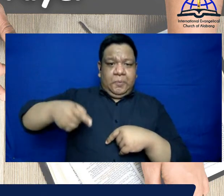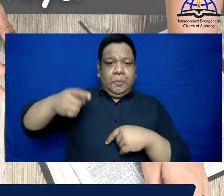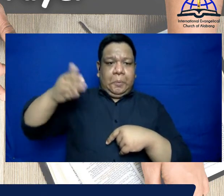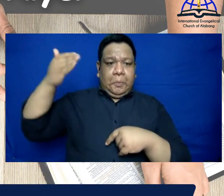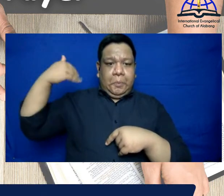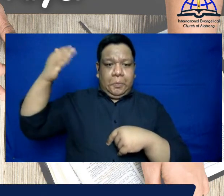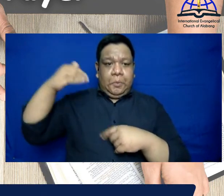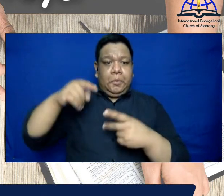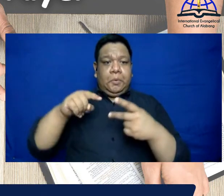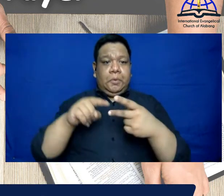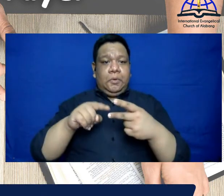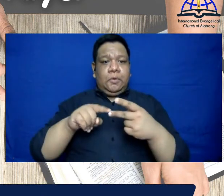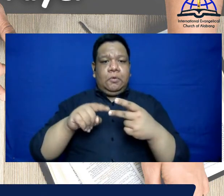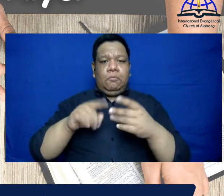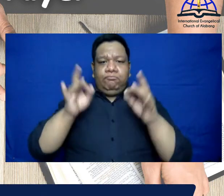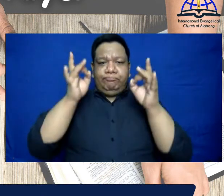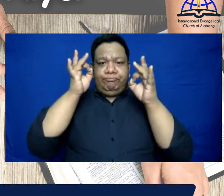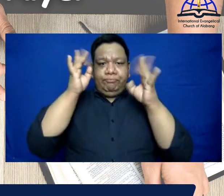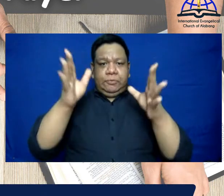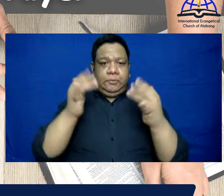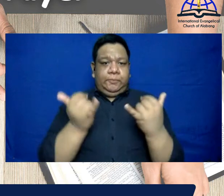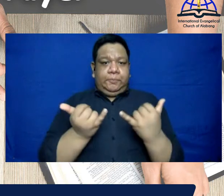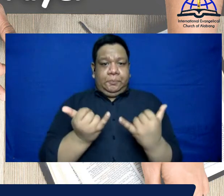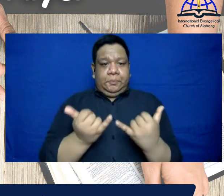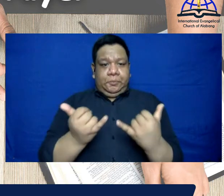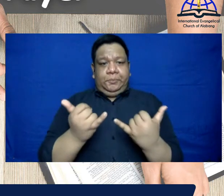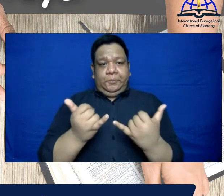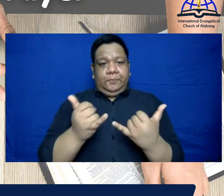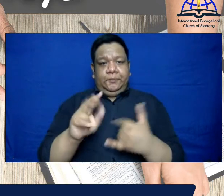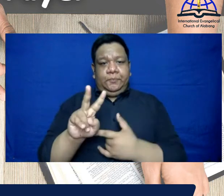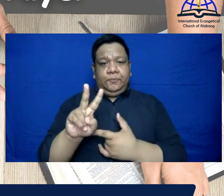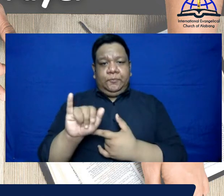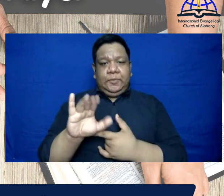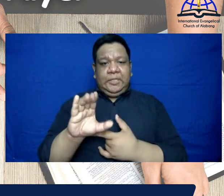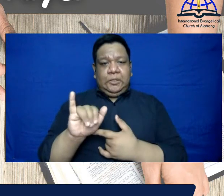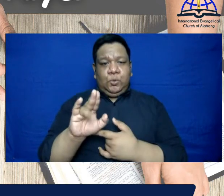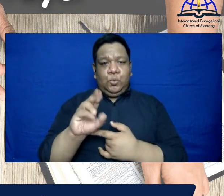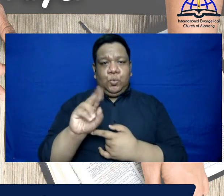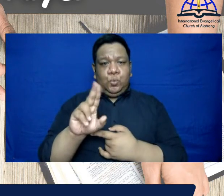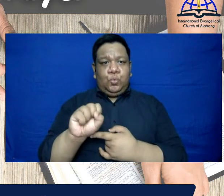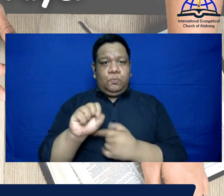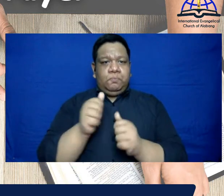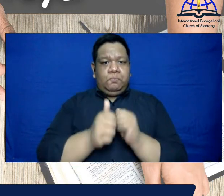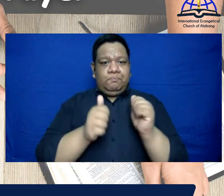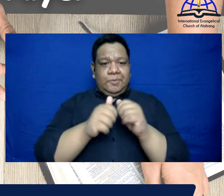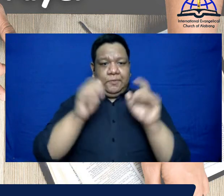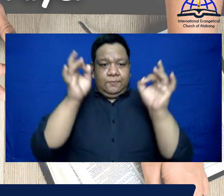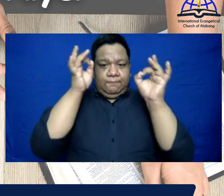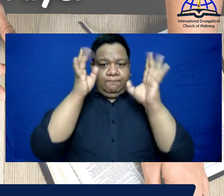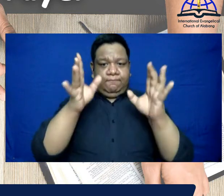and that is a vicious present. Vicious present.